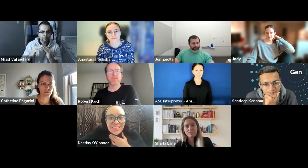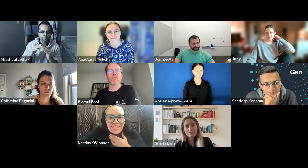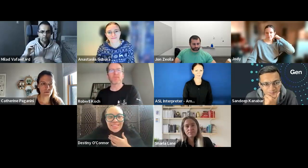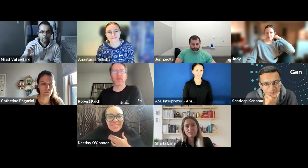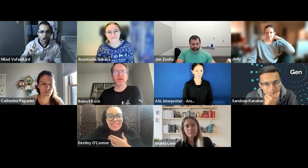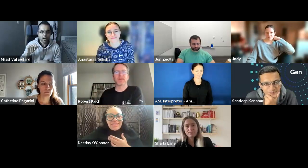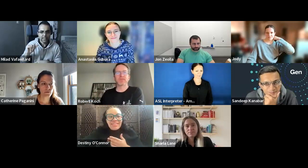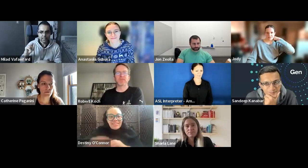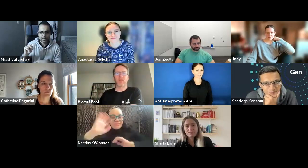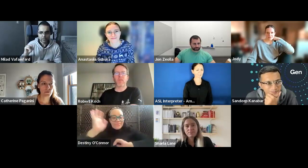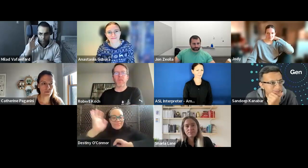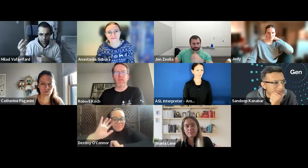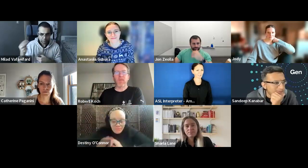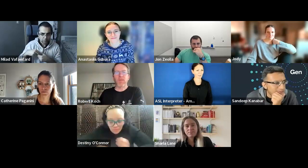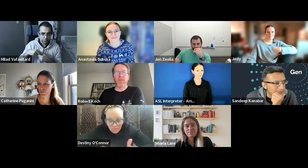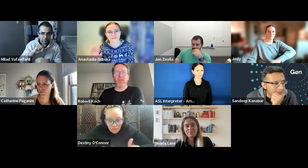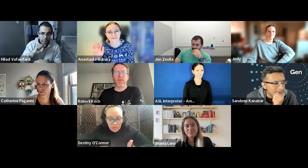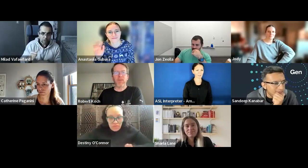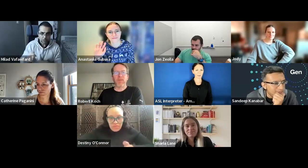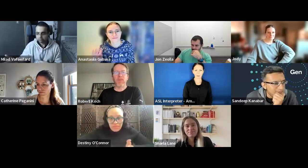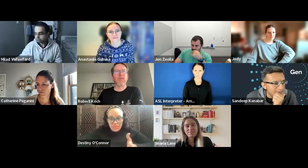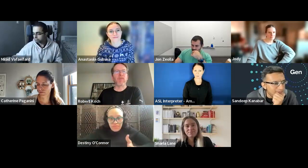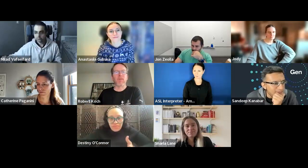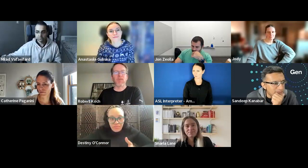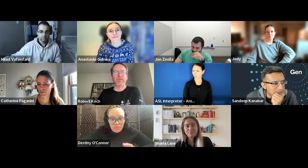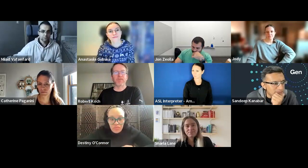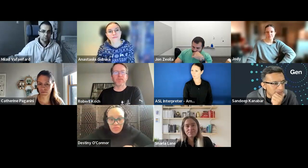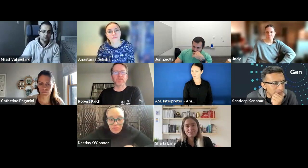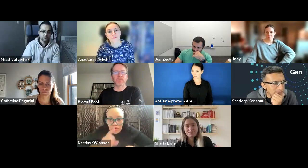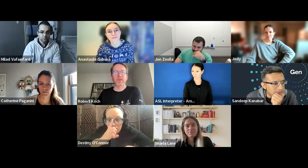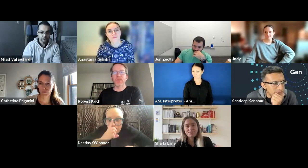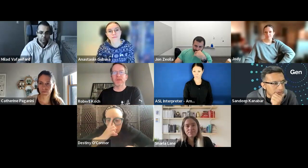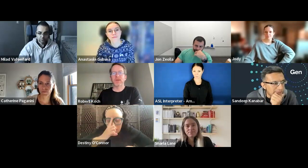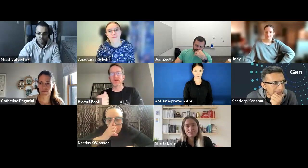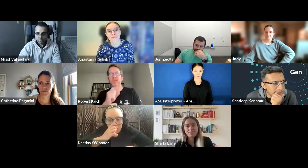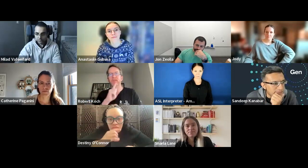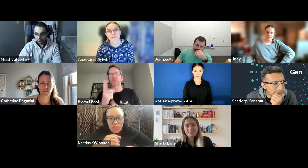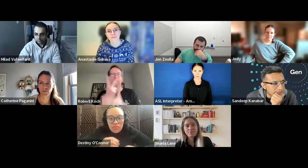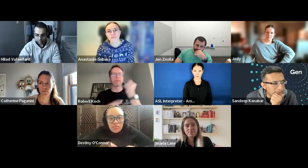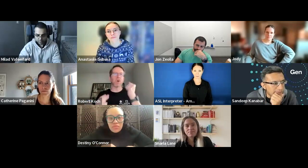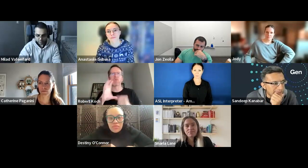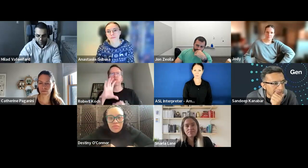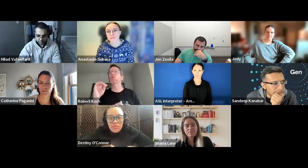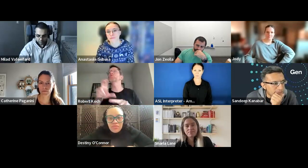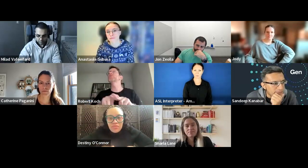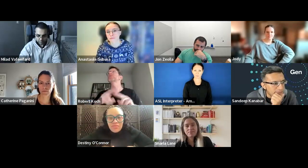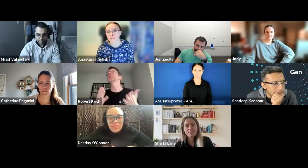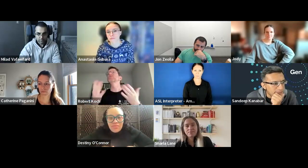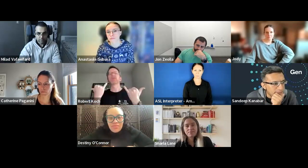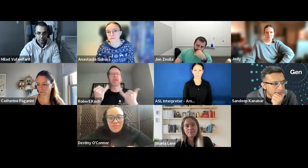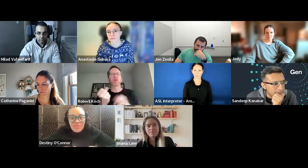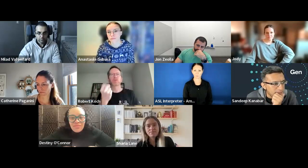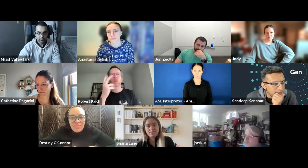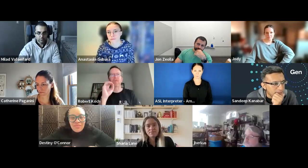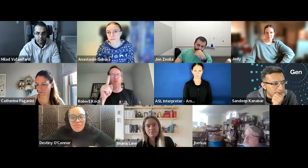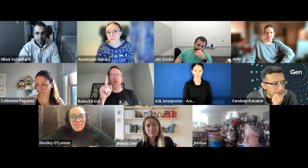Oh, I see. I see Destiny. Sorry. There she is. I'm not sure if others are going to join us or not. Okay. I just wanted to make sure